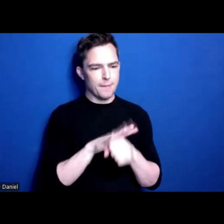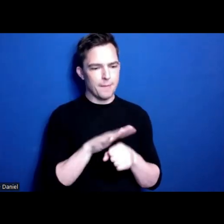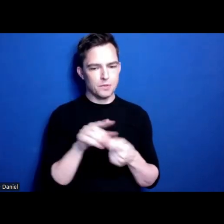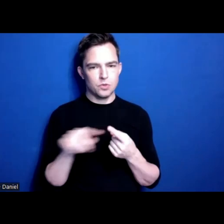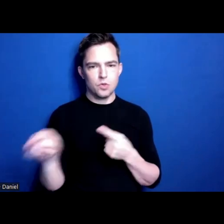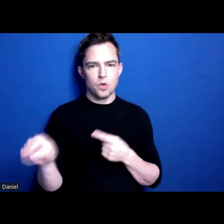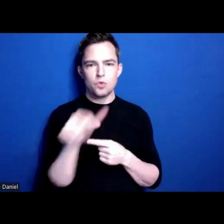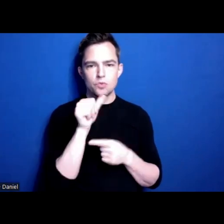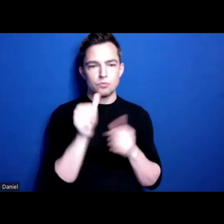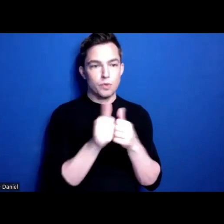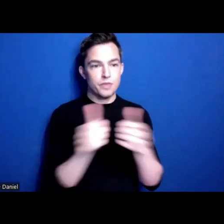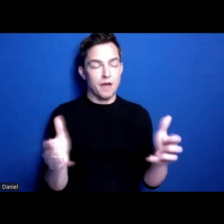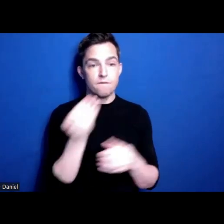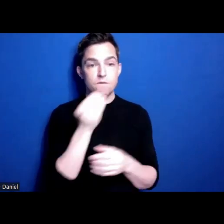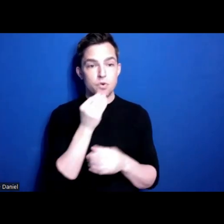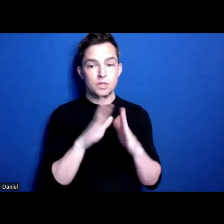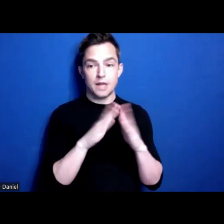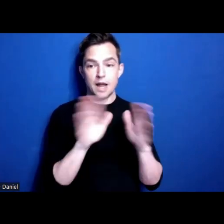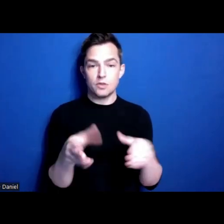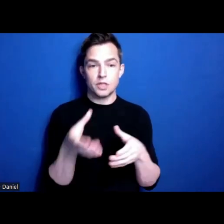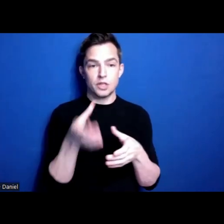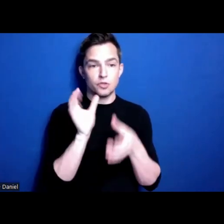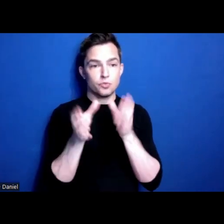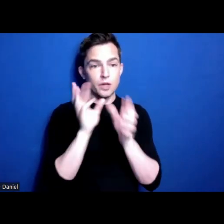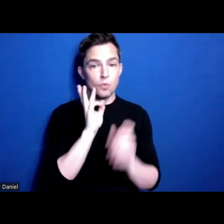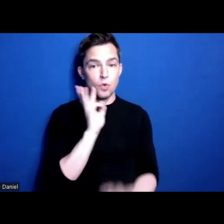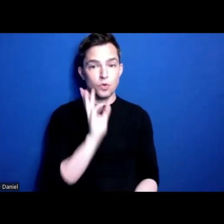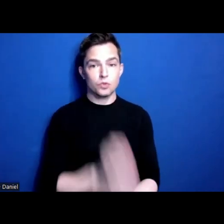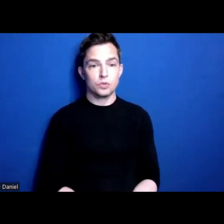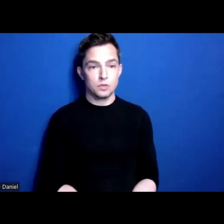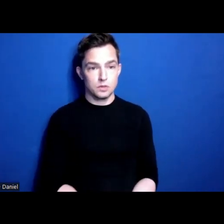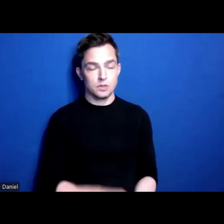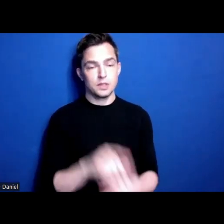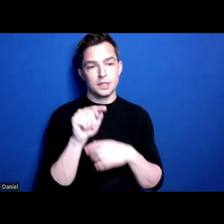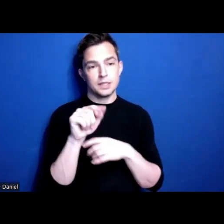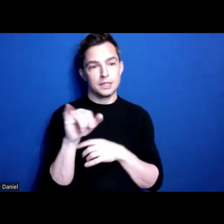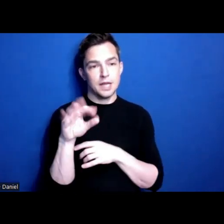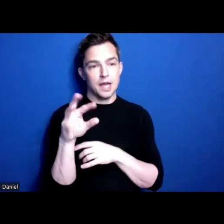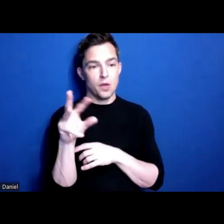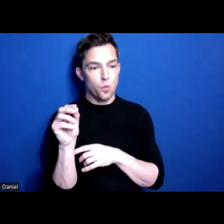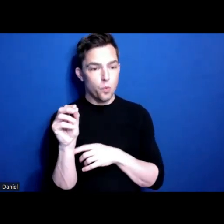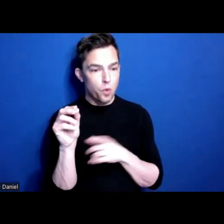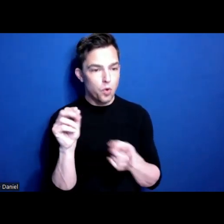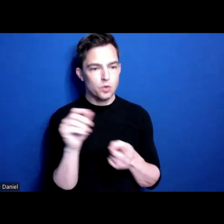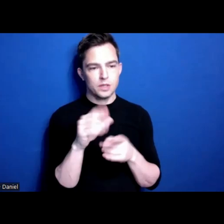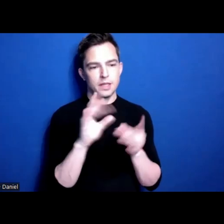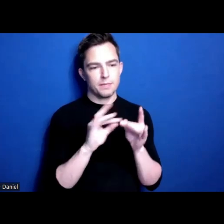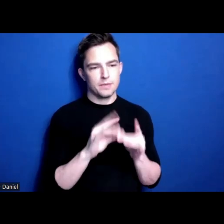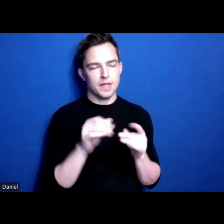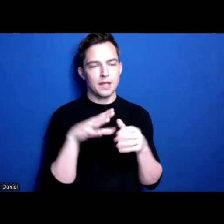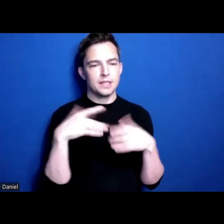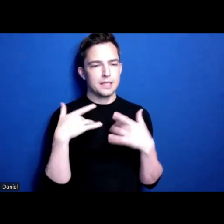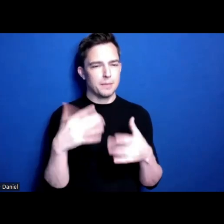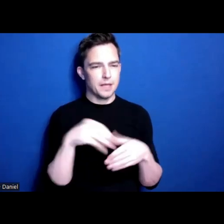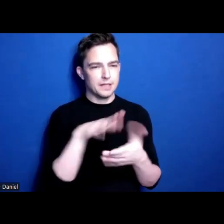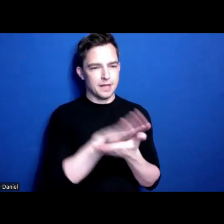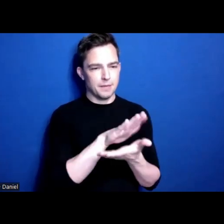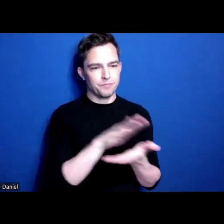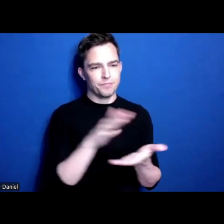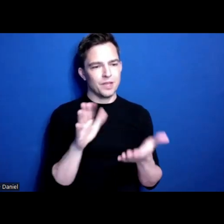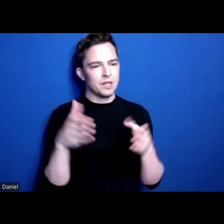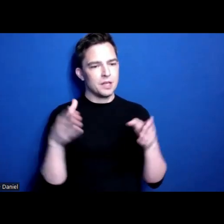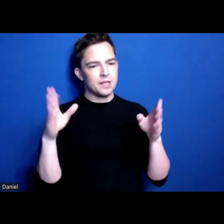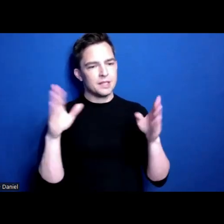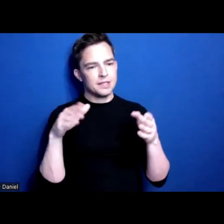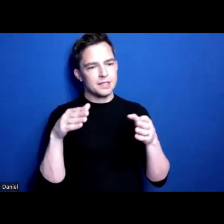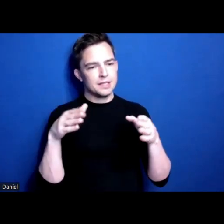housing, food, and drinking water. Taiwo points out that usually in academia, we take centering the most affected